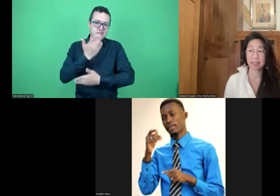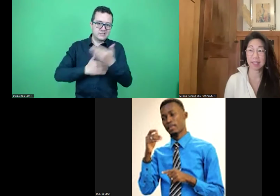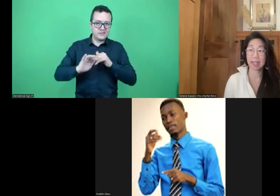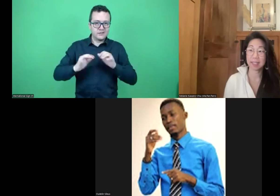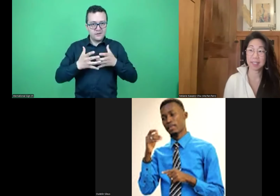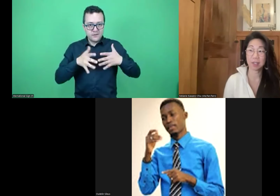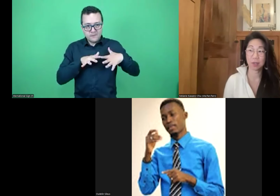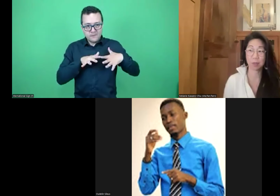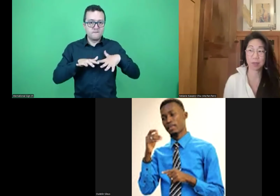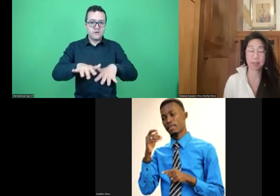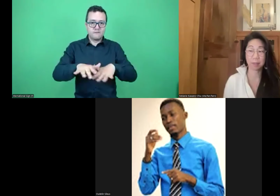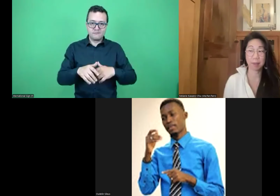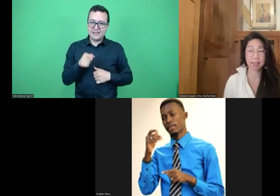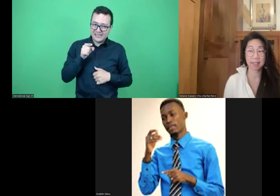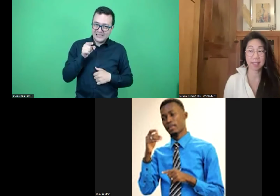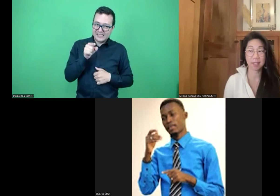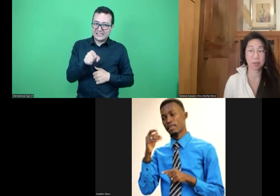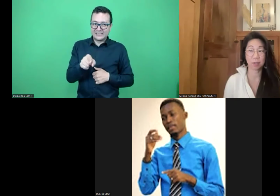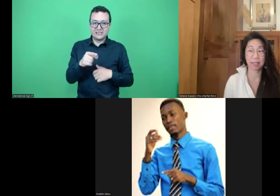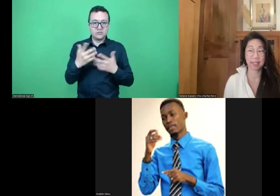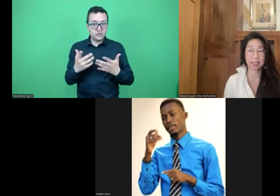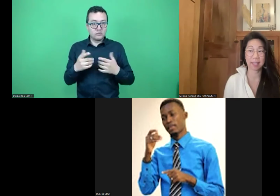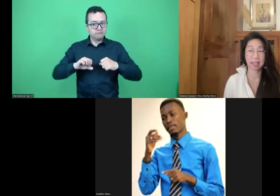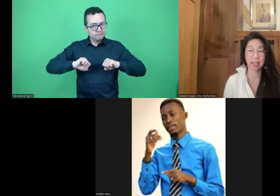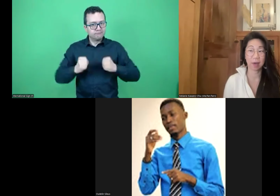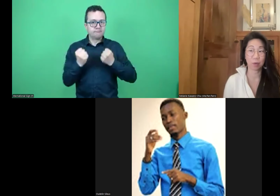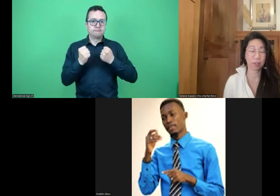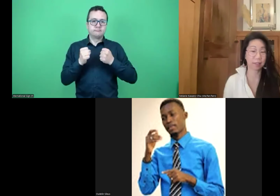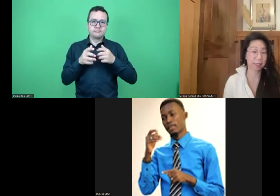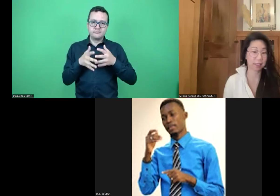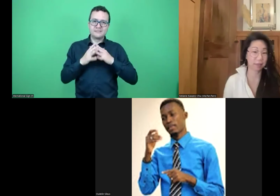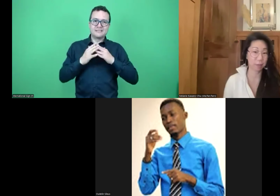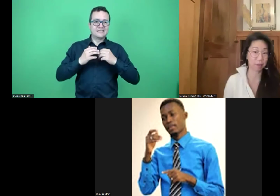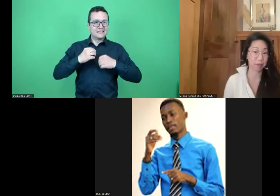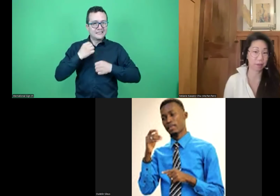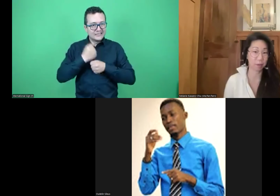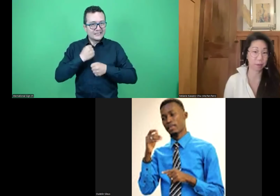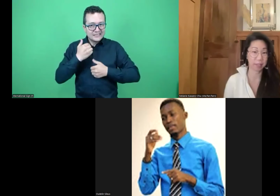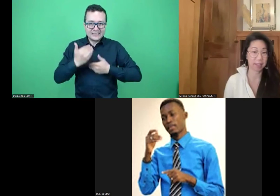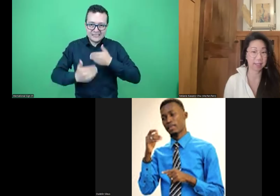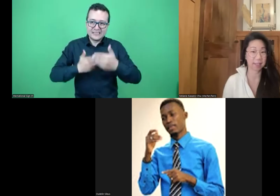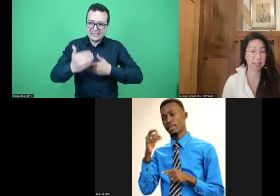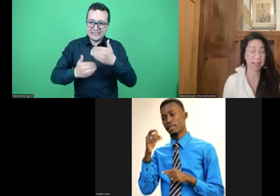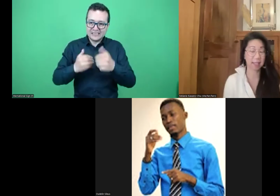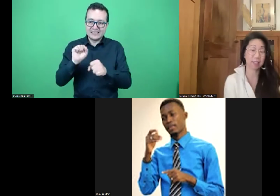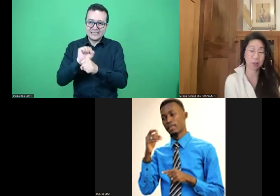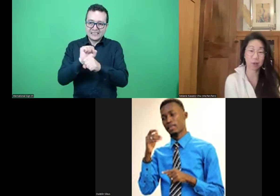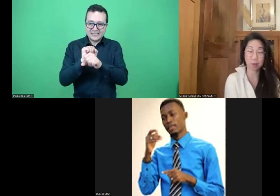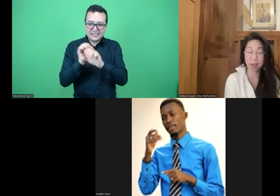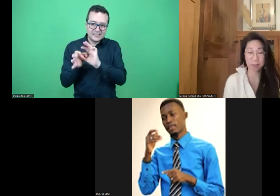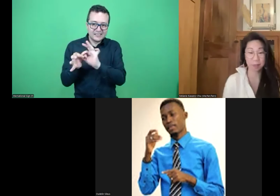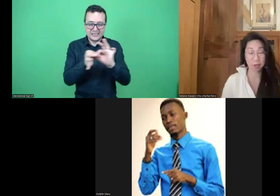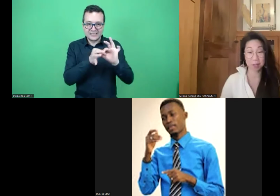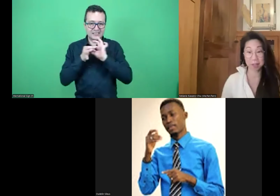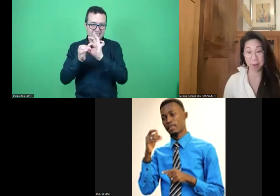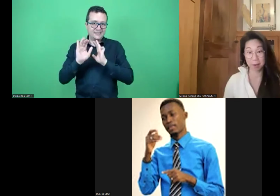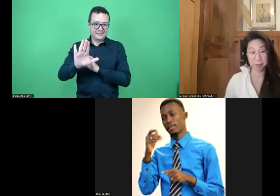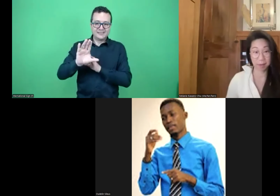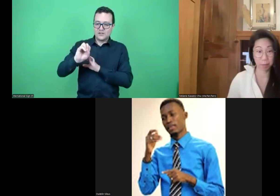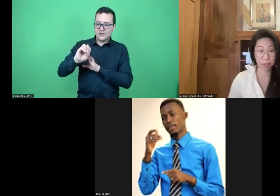piece had to do with the capacity to relate and work collectively with other OPDs. And so as we were